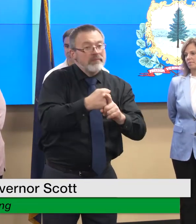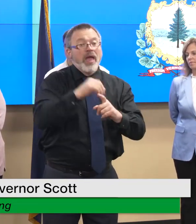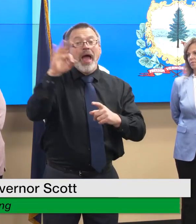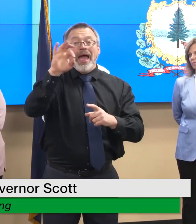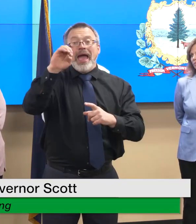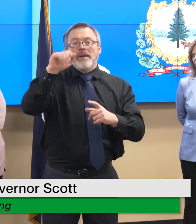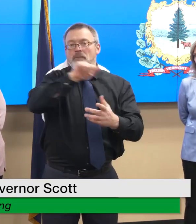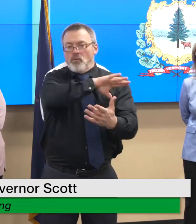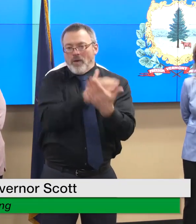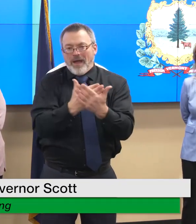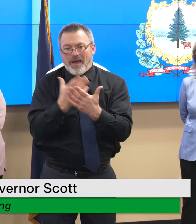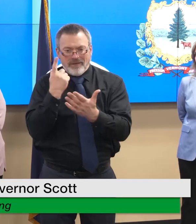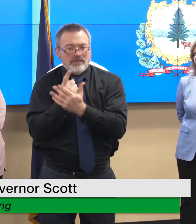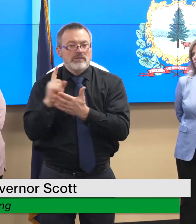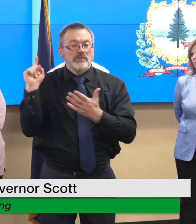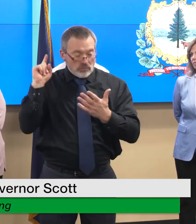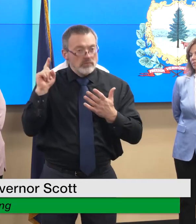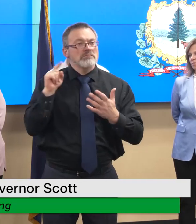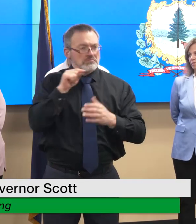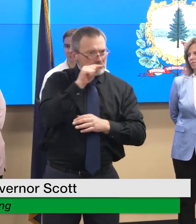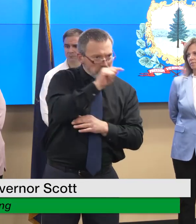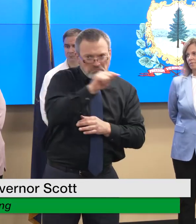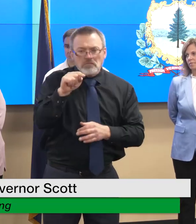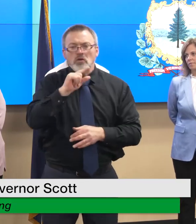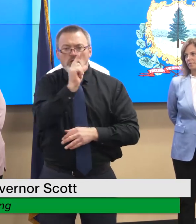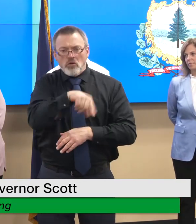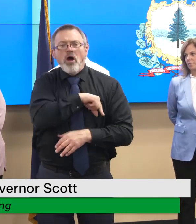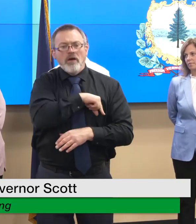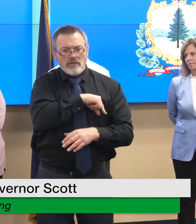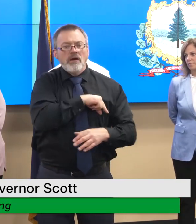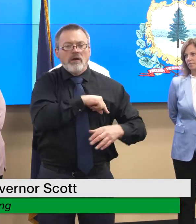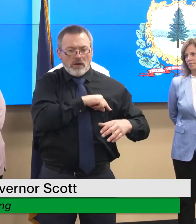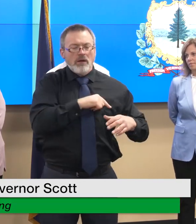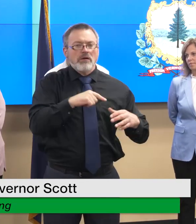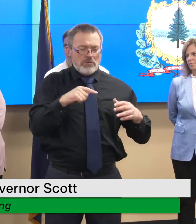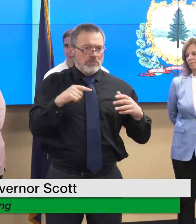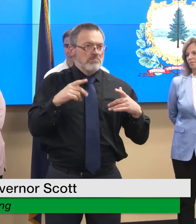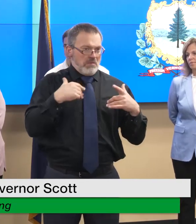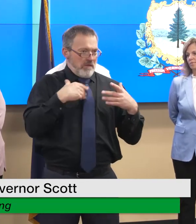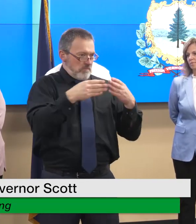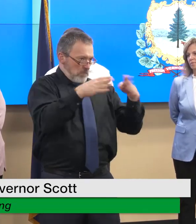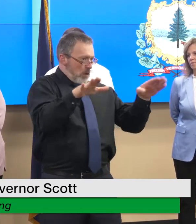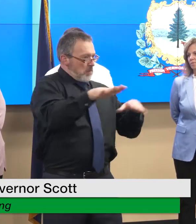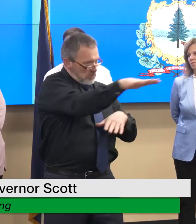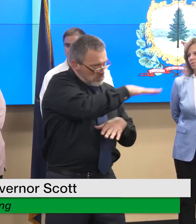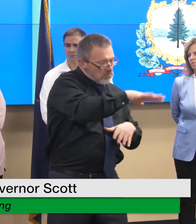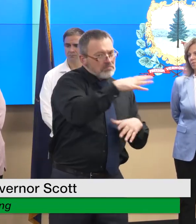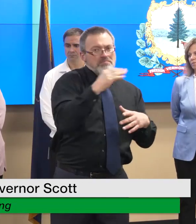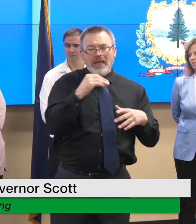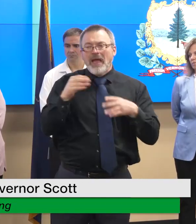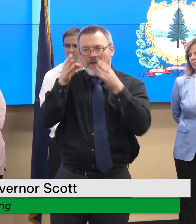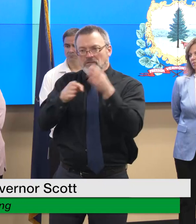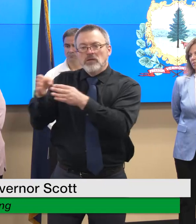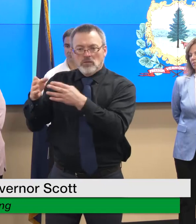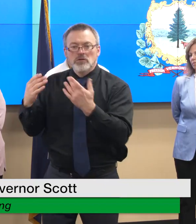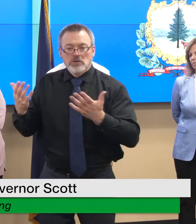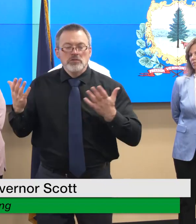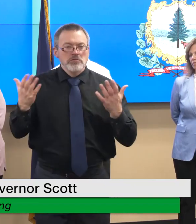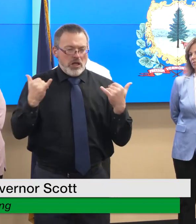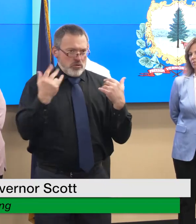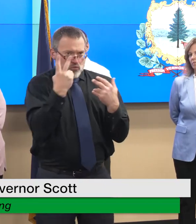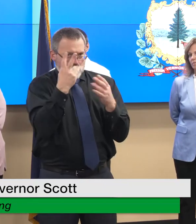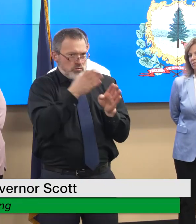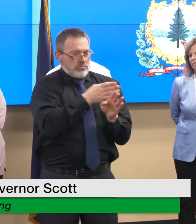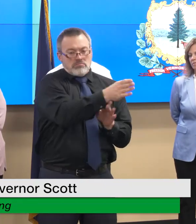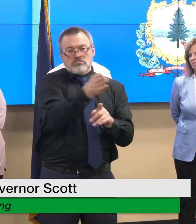for public assistance or individual assistance. They concluded those inspections, and based on the